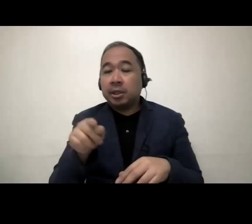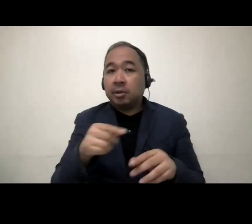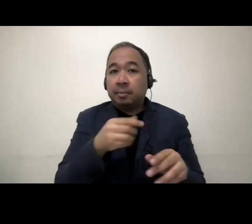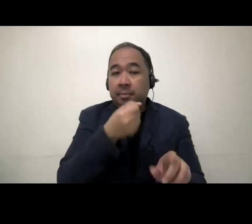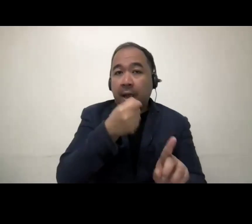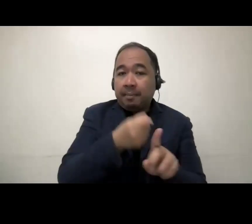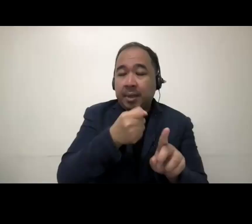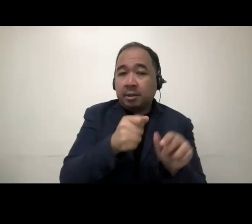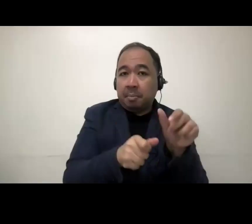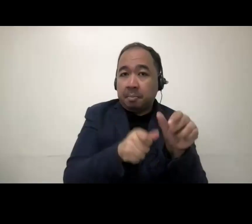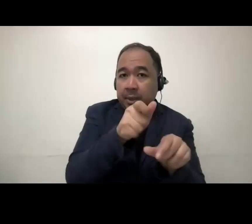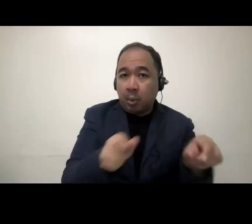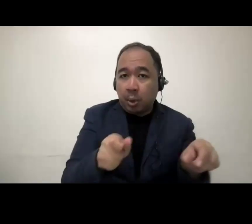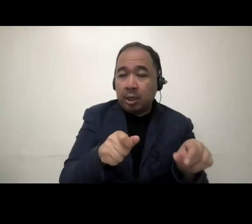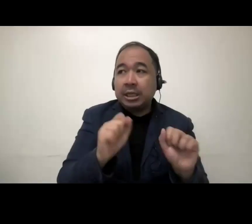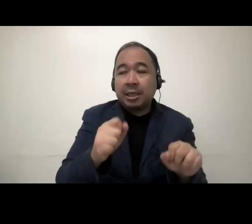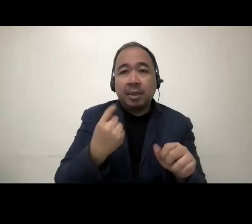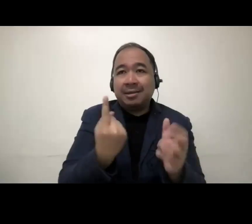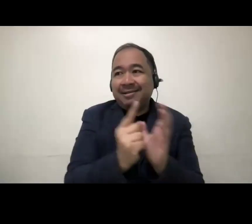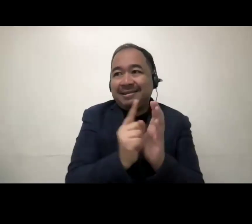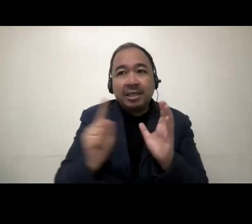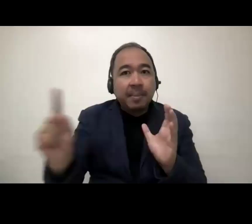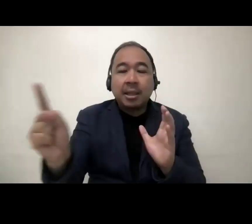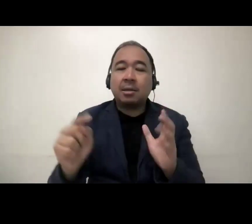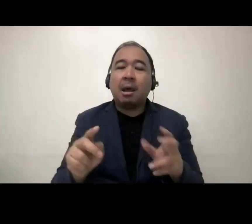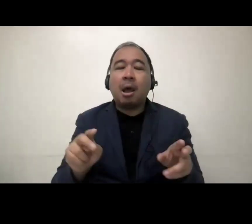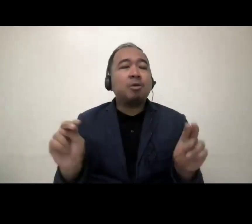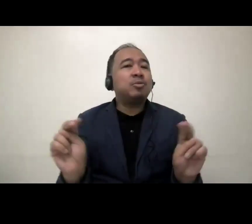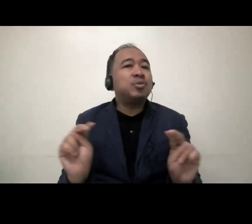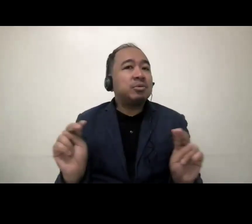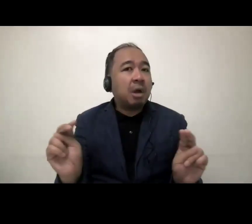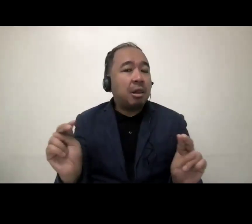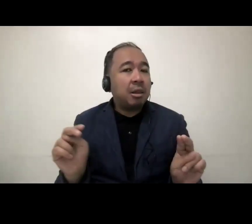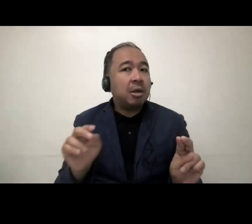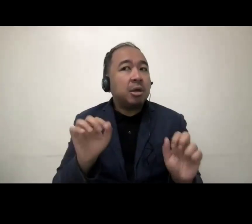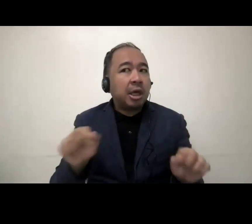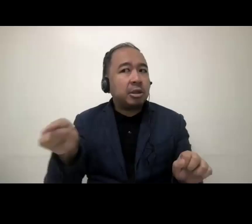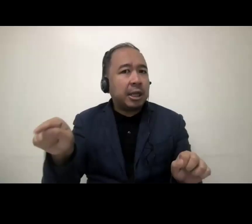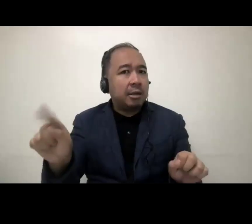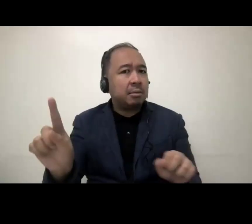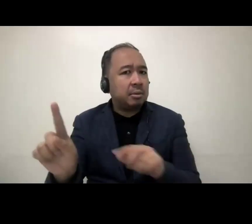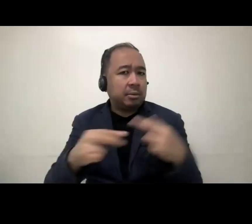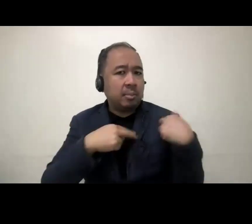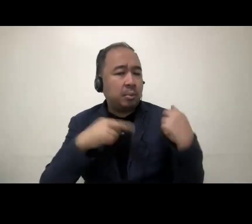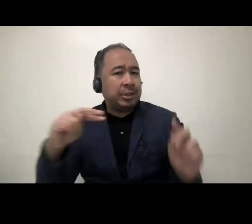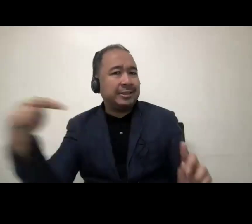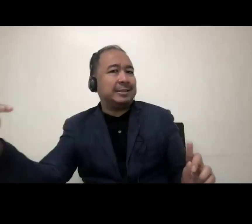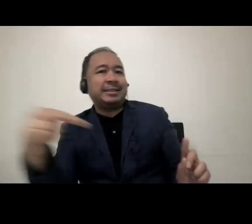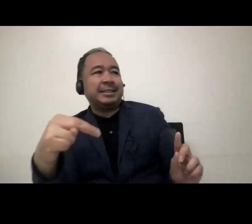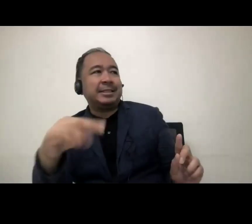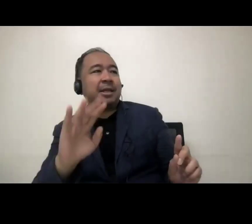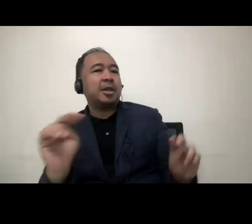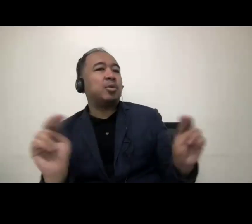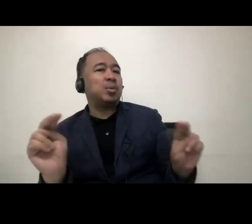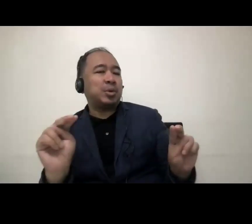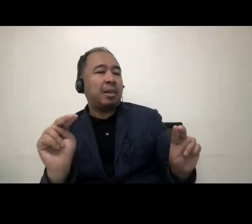They believe it's independent, it's neutral, and can look at these issues from that perspective. And I think if we